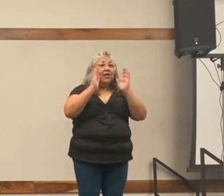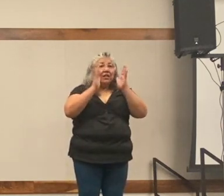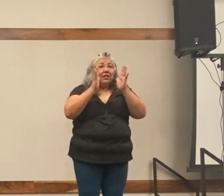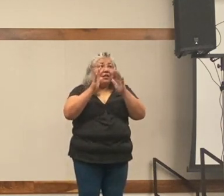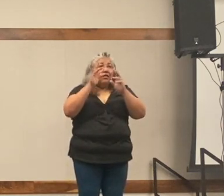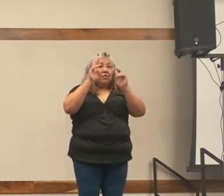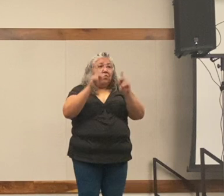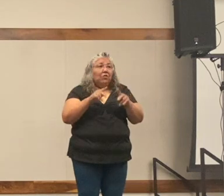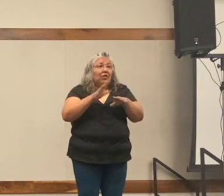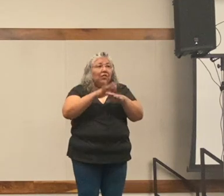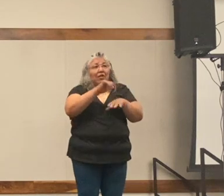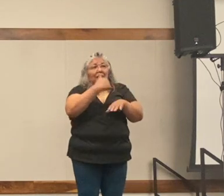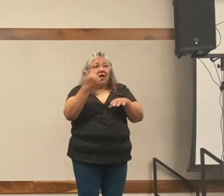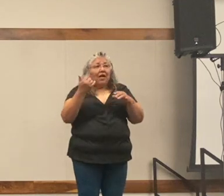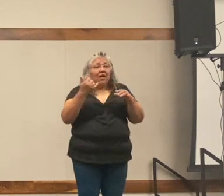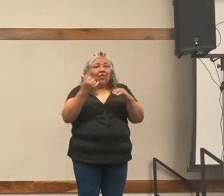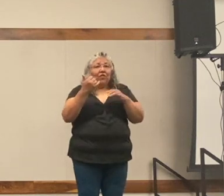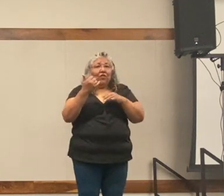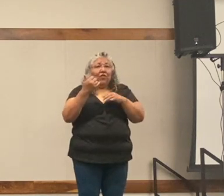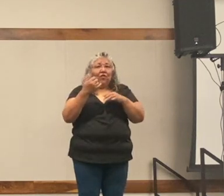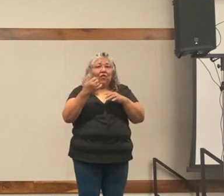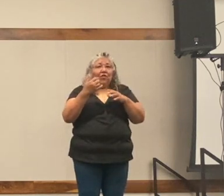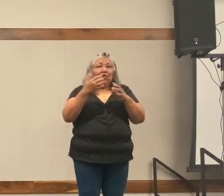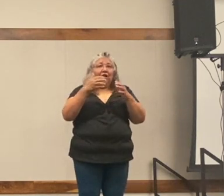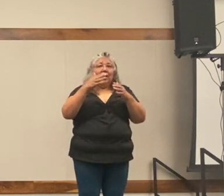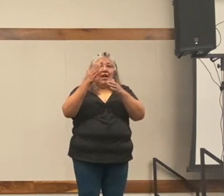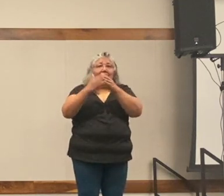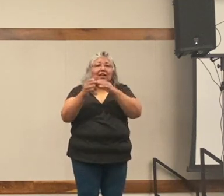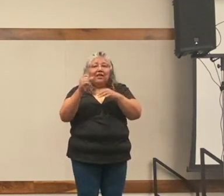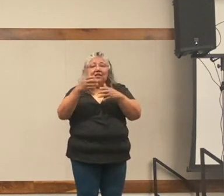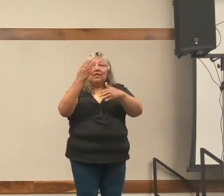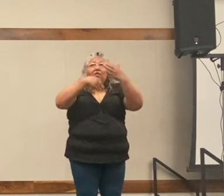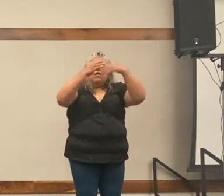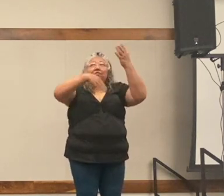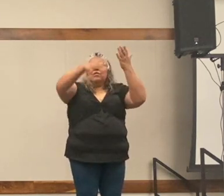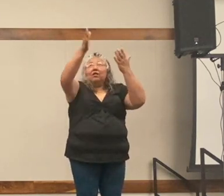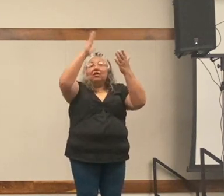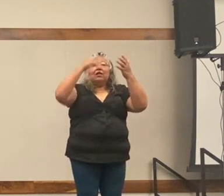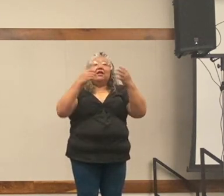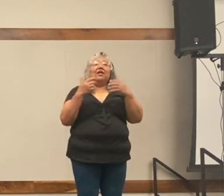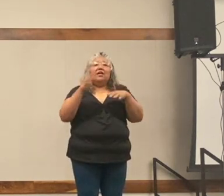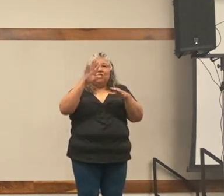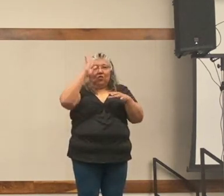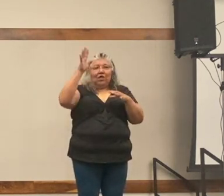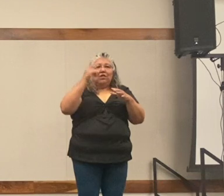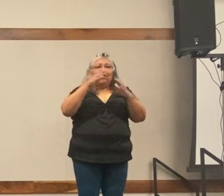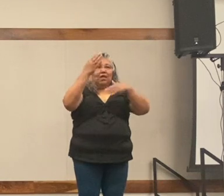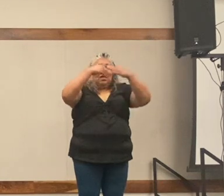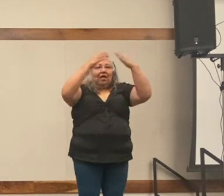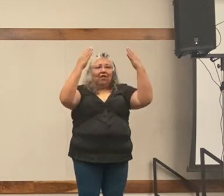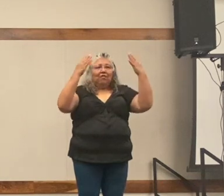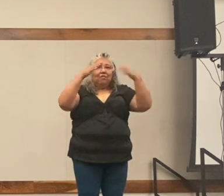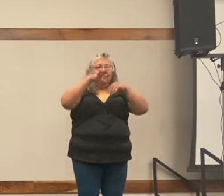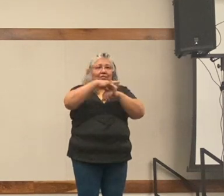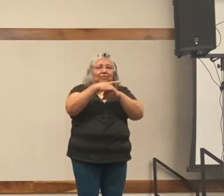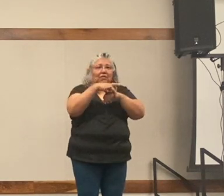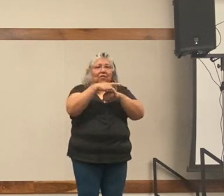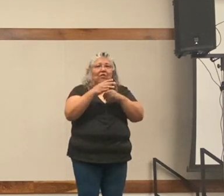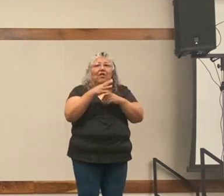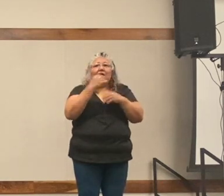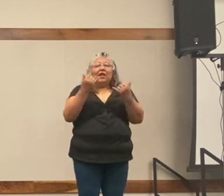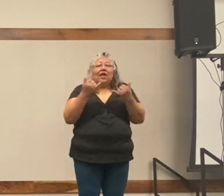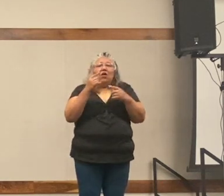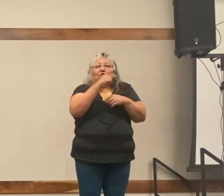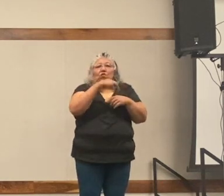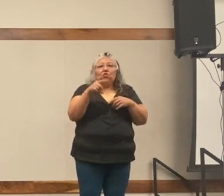the person on the other line is our Heavenly Father. Right? He's the creator of the heaven and earth. He's the Alpha and Omega. And when